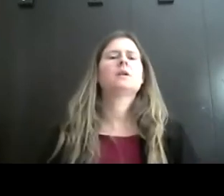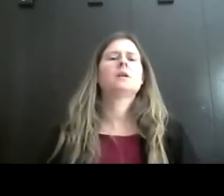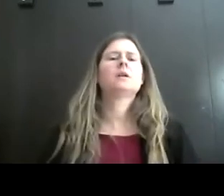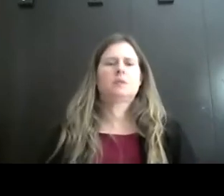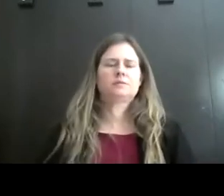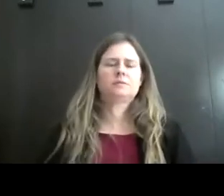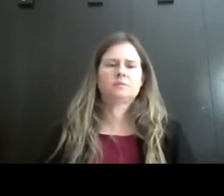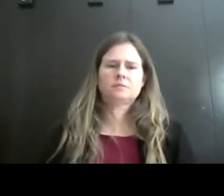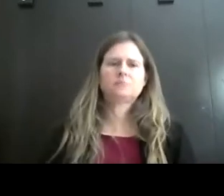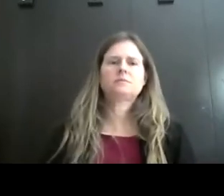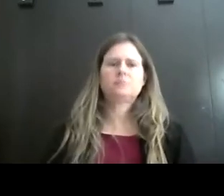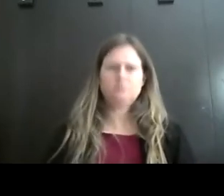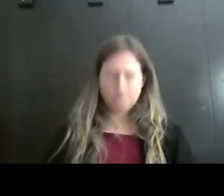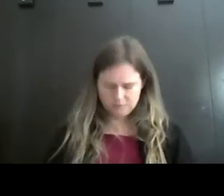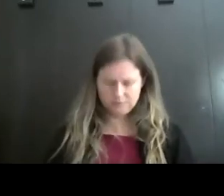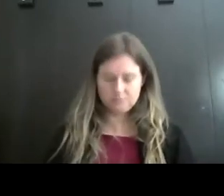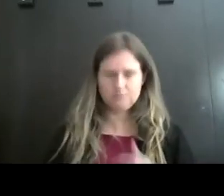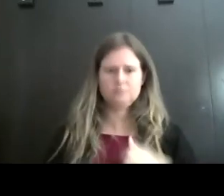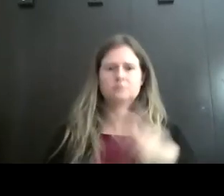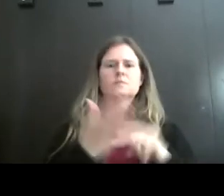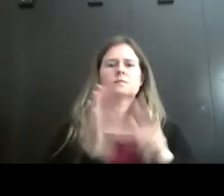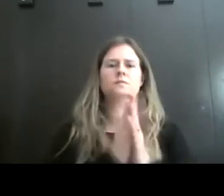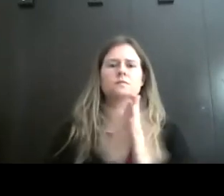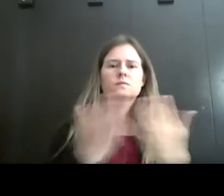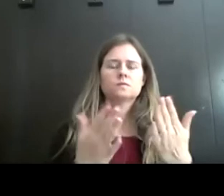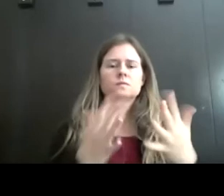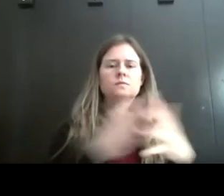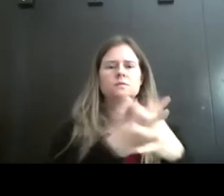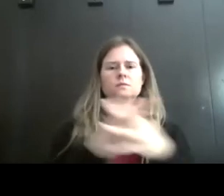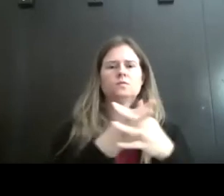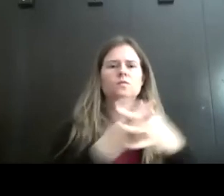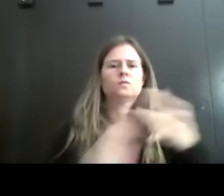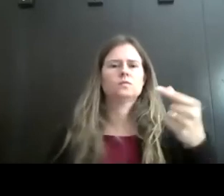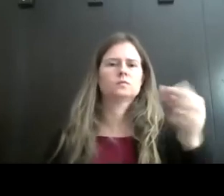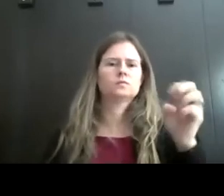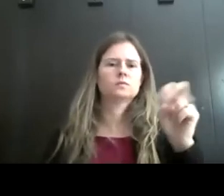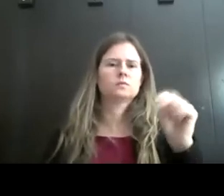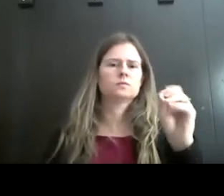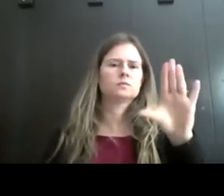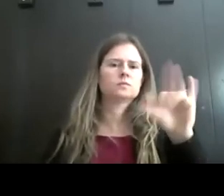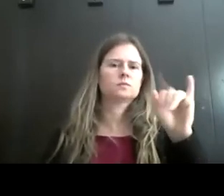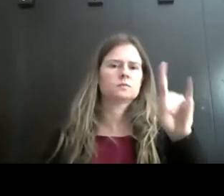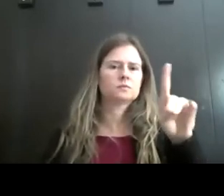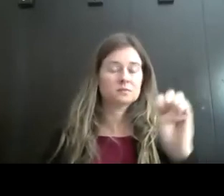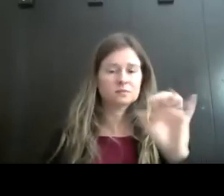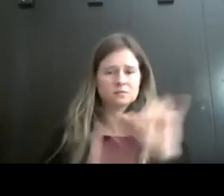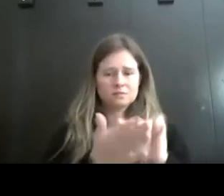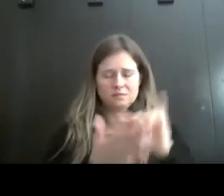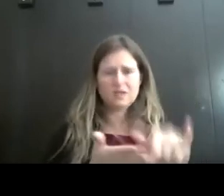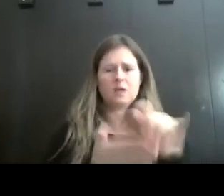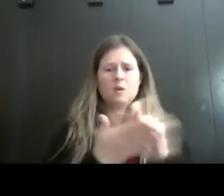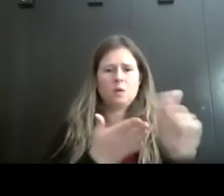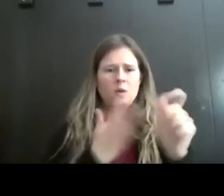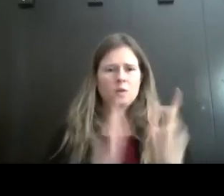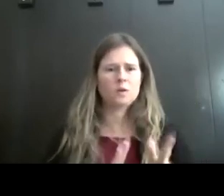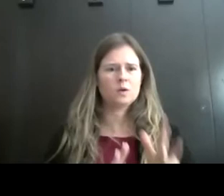And then I read American Genocide. And in American Genocide, Dr. Madley talks about the early